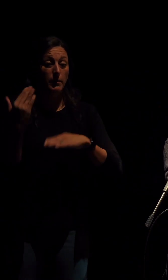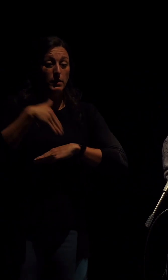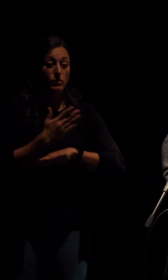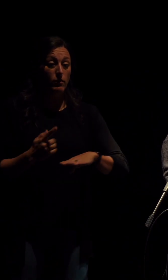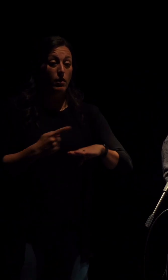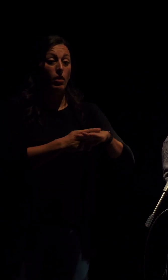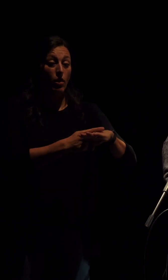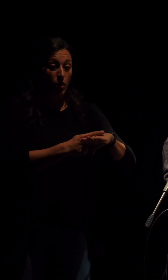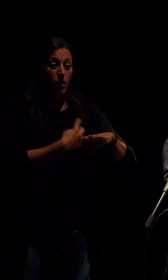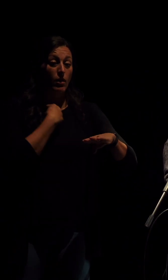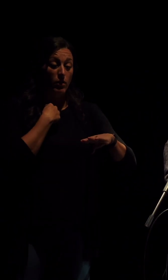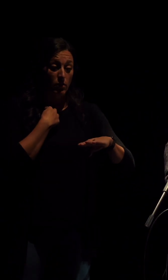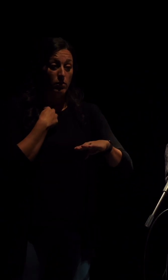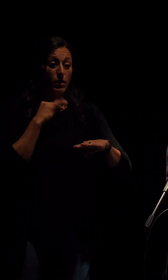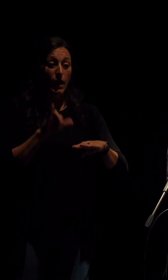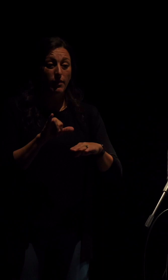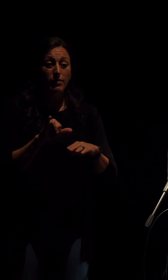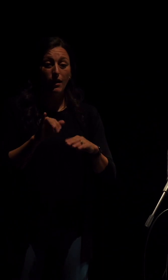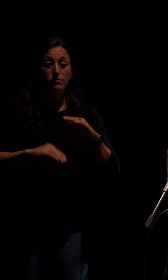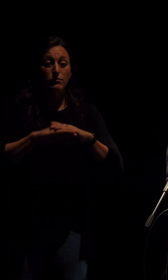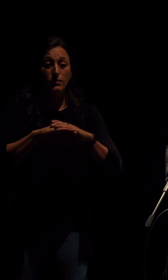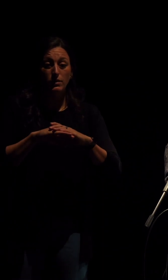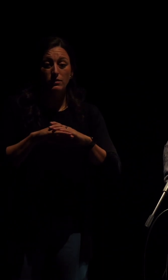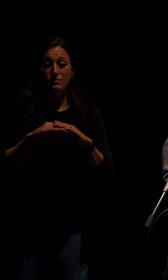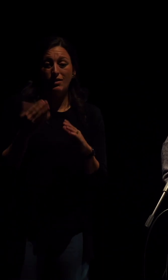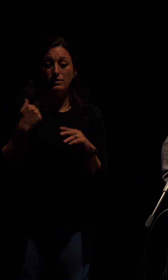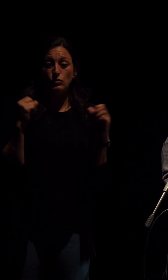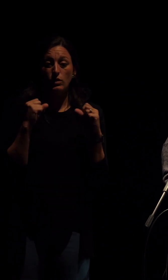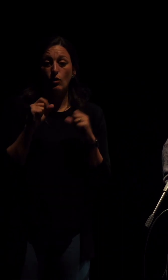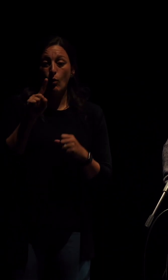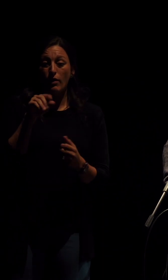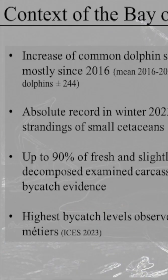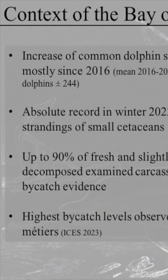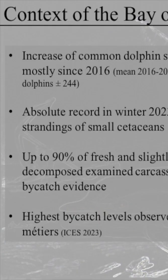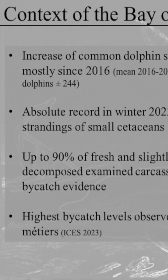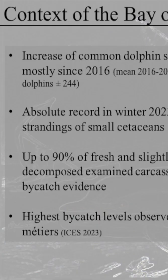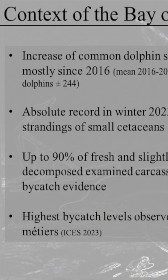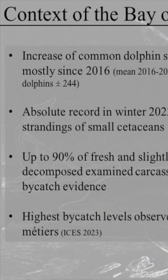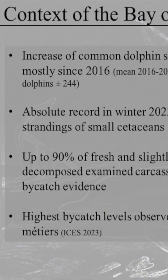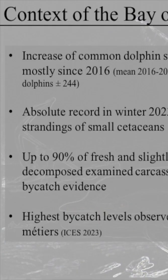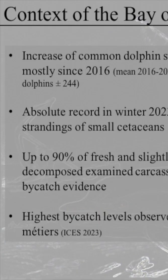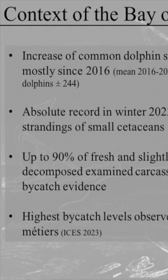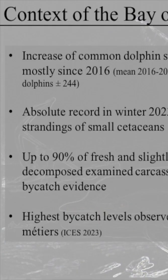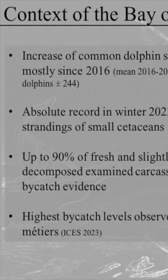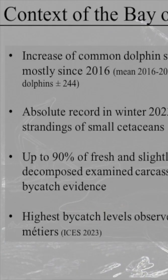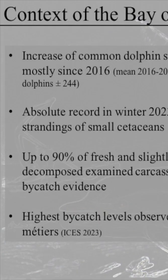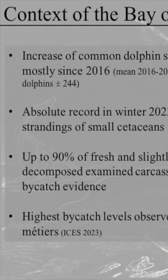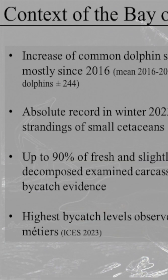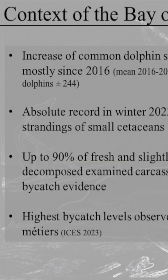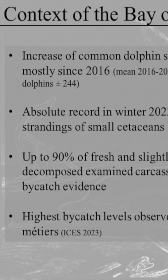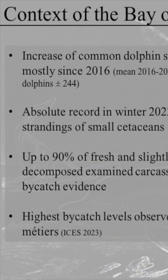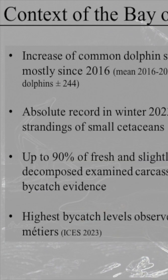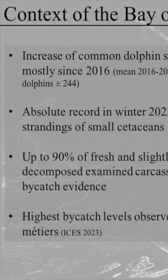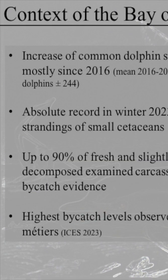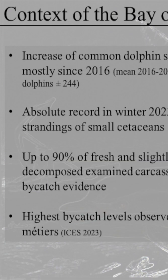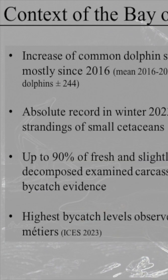record was reached this winter with 1,400 strandings of small cetaceans recorded between December